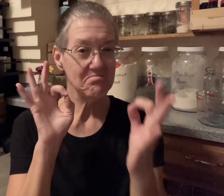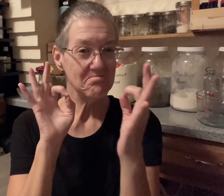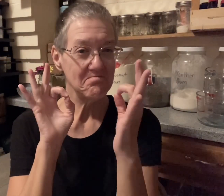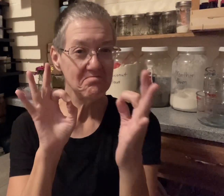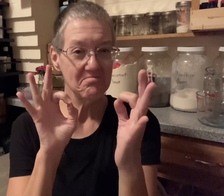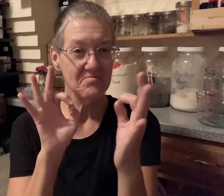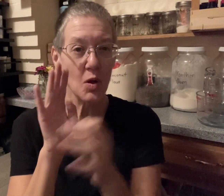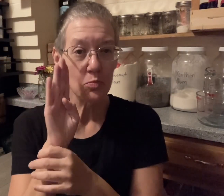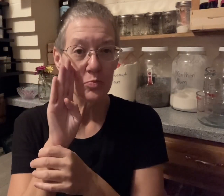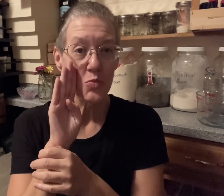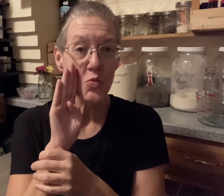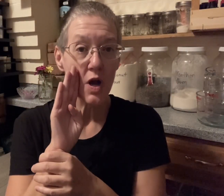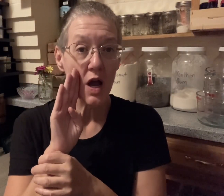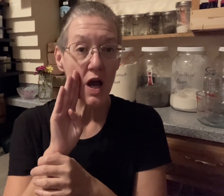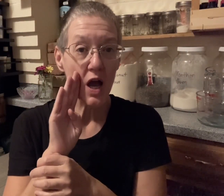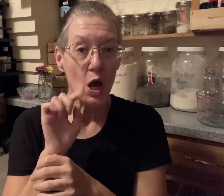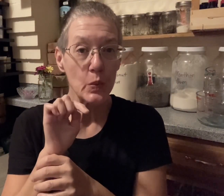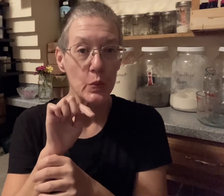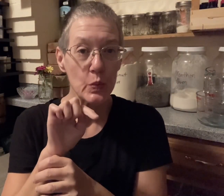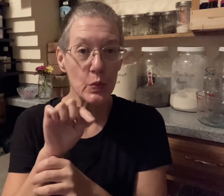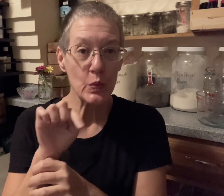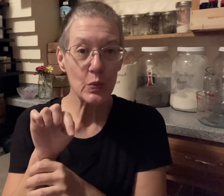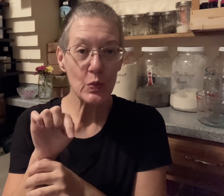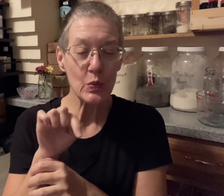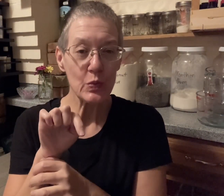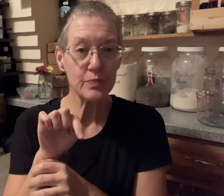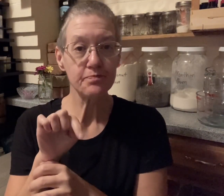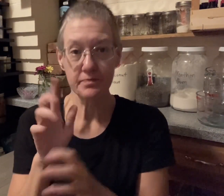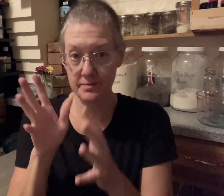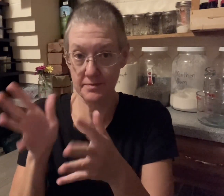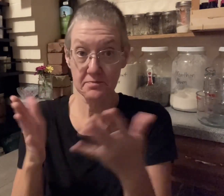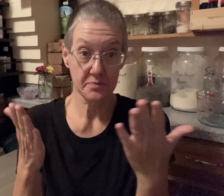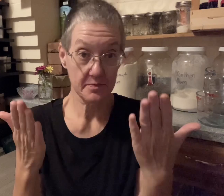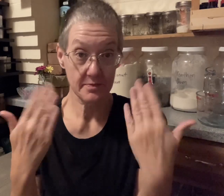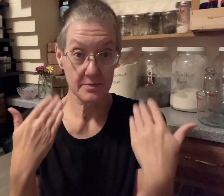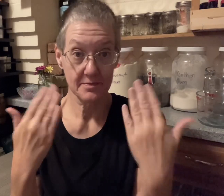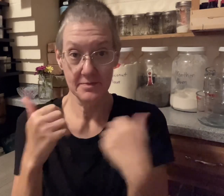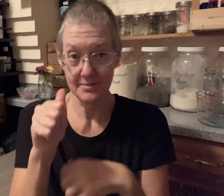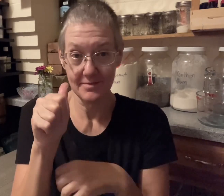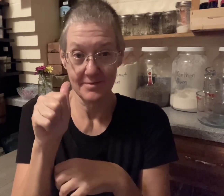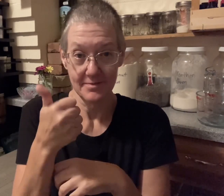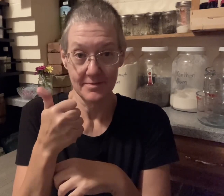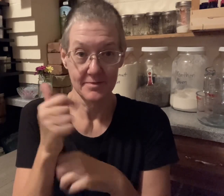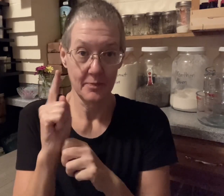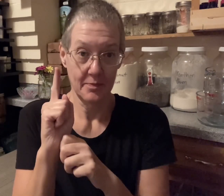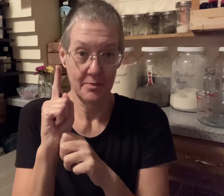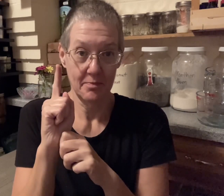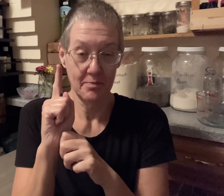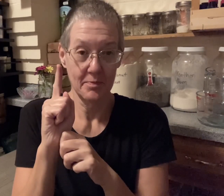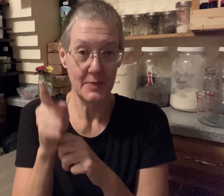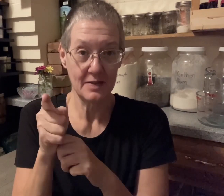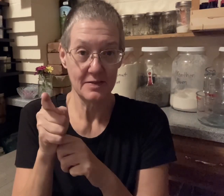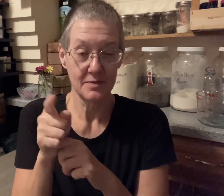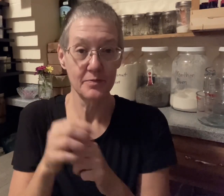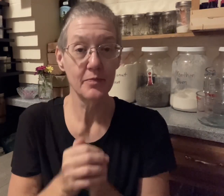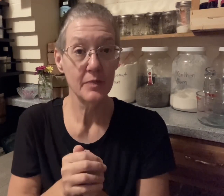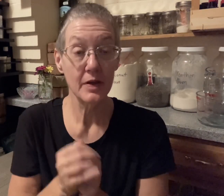Those look perfect, nice and brown around the edges. Let's leave those to cool for about 10 minutes.